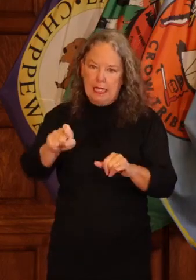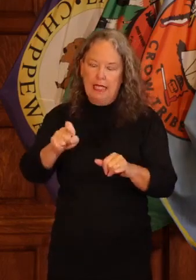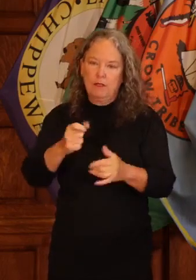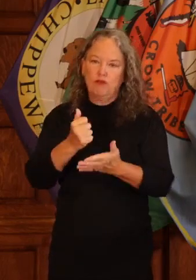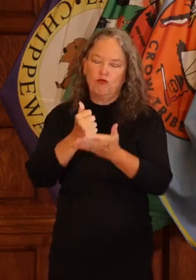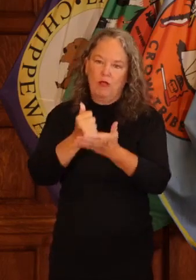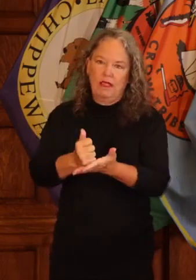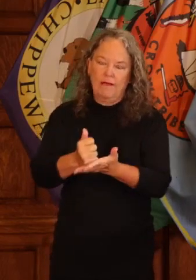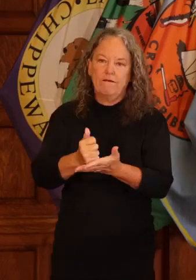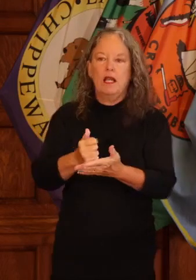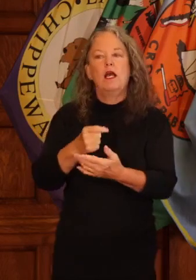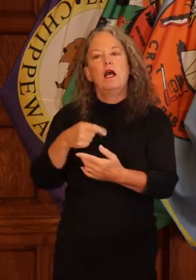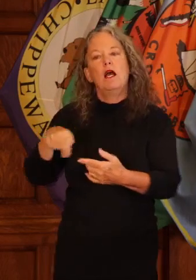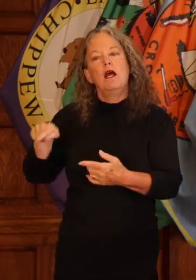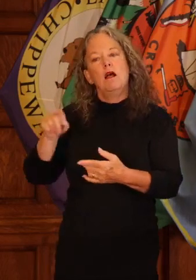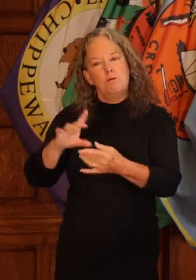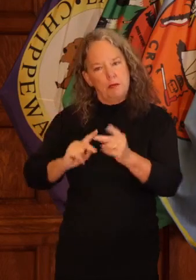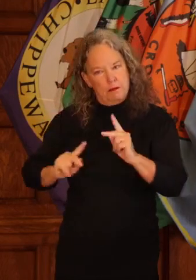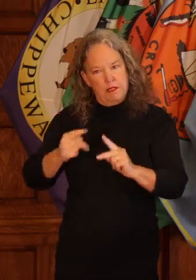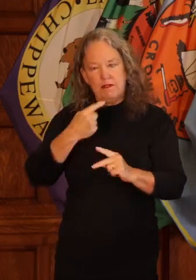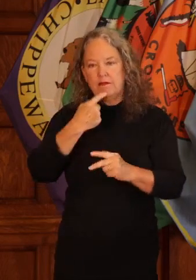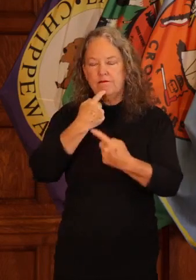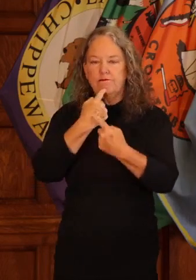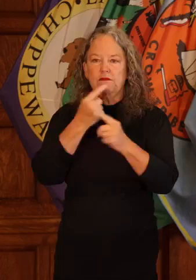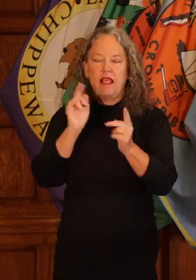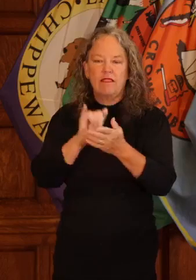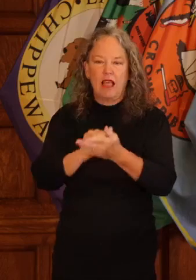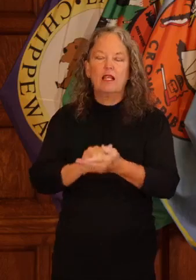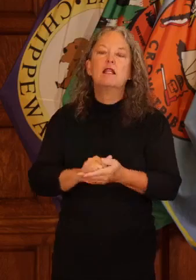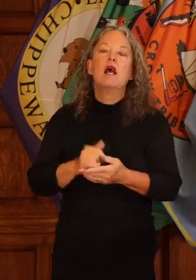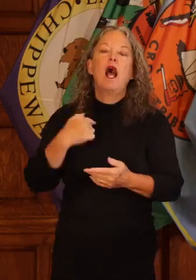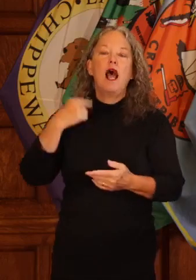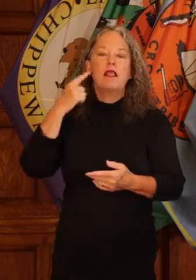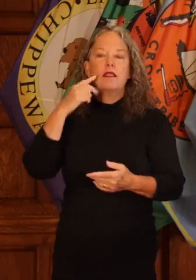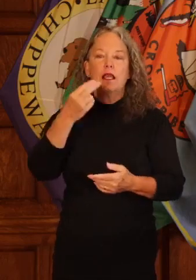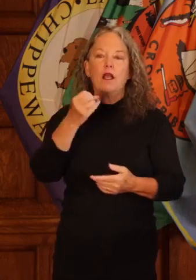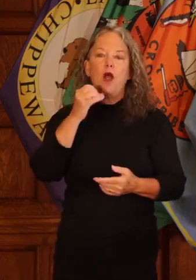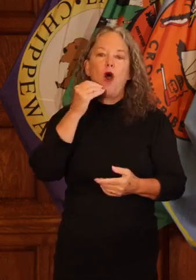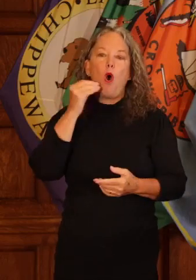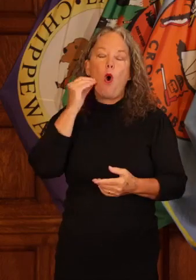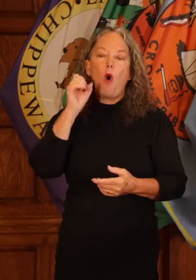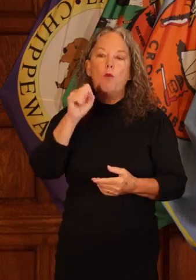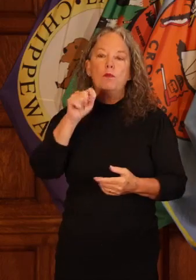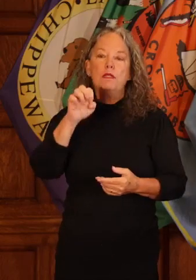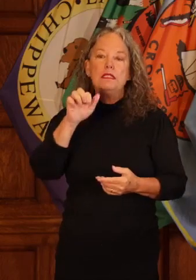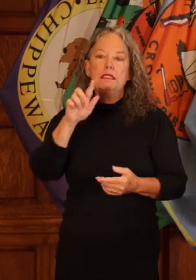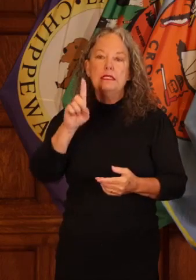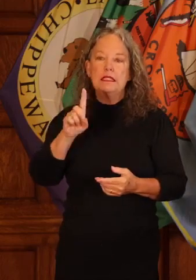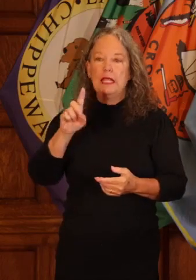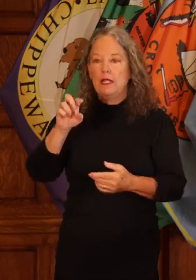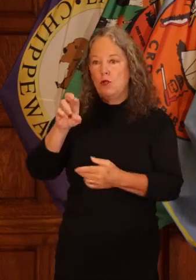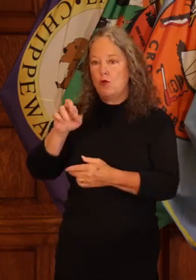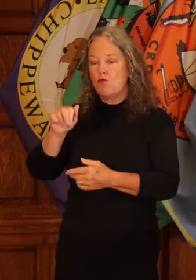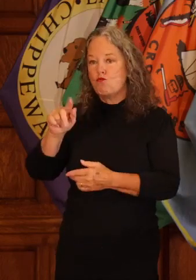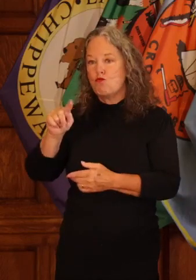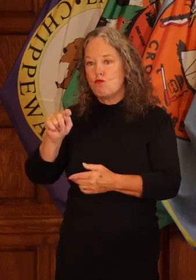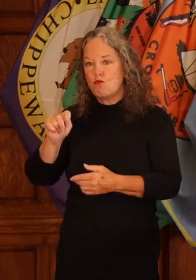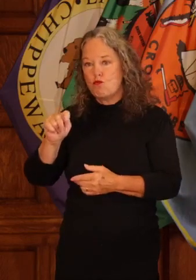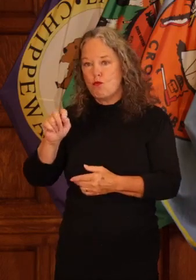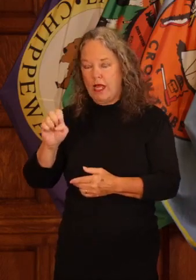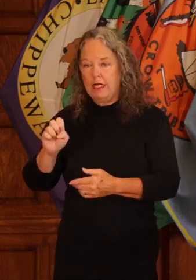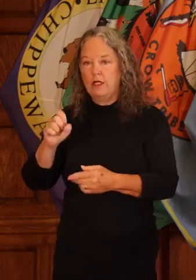think they've spoken very clearly. I do think a homestead rate reduction is the right way to do that. It would provide